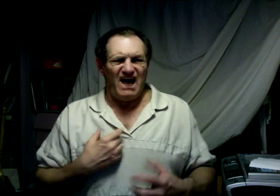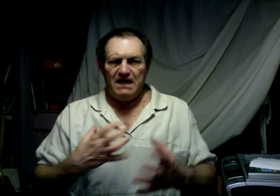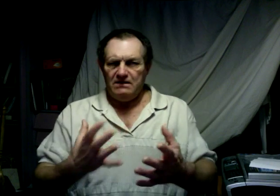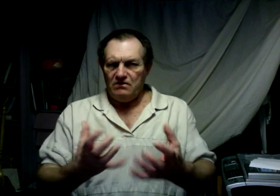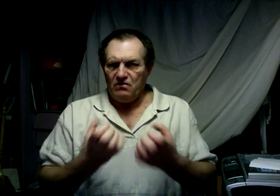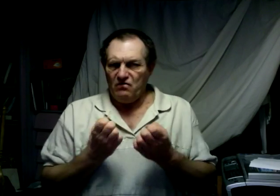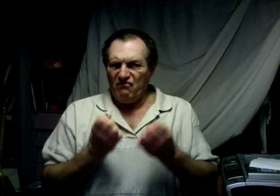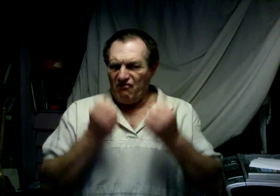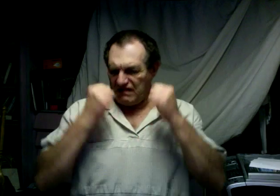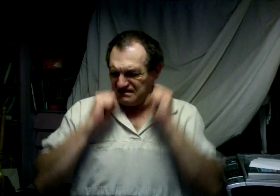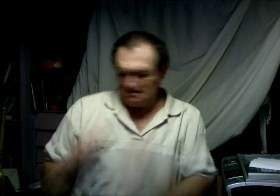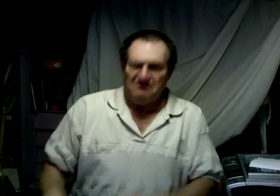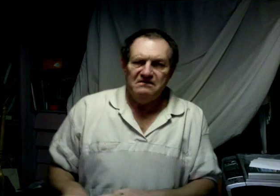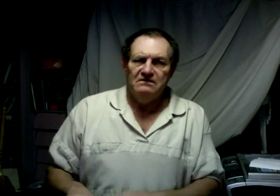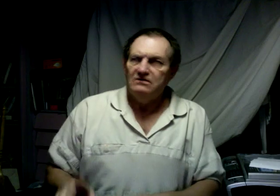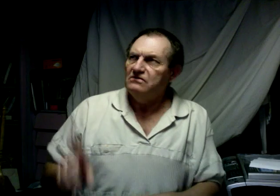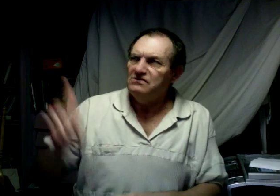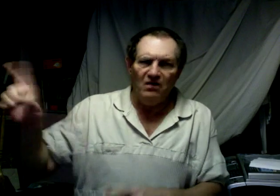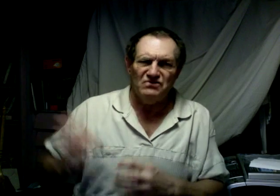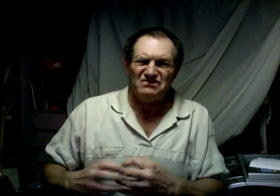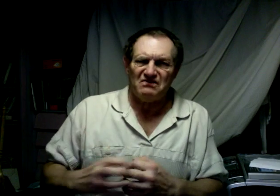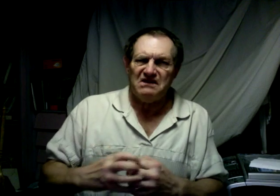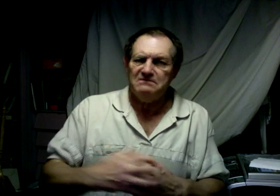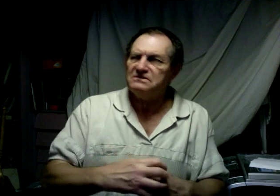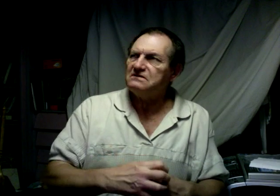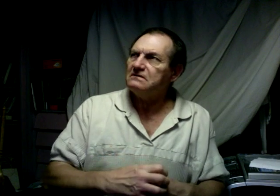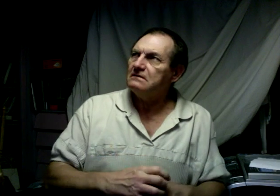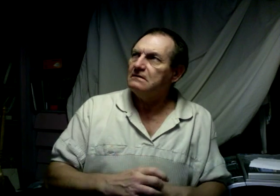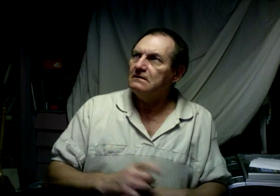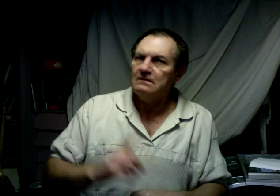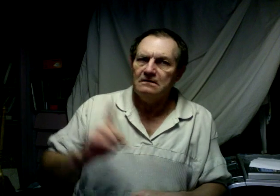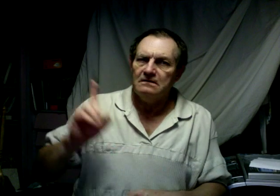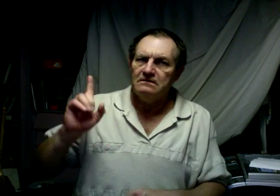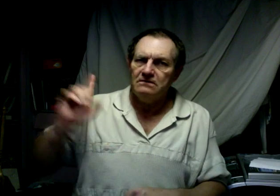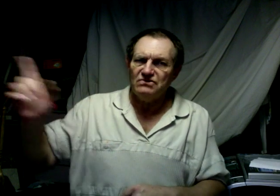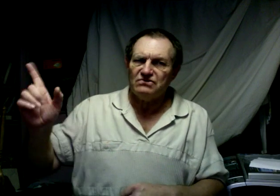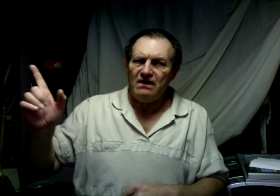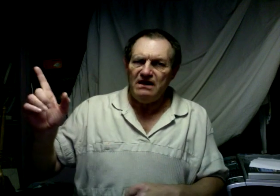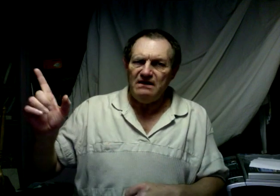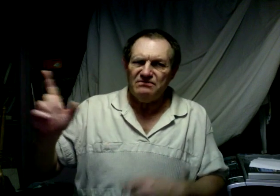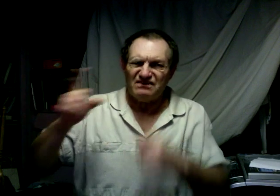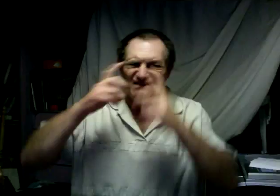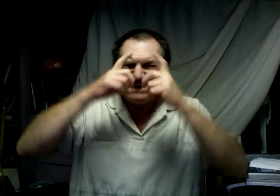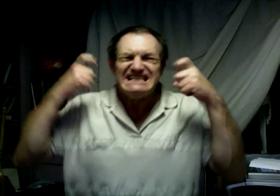"I don't want those grapes. Those grapes are ugly.